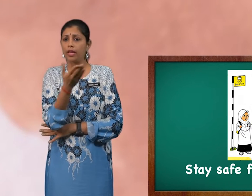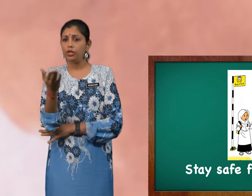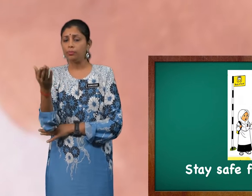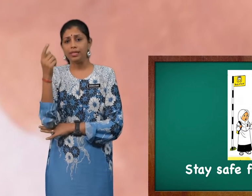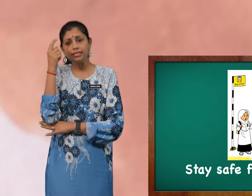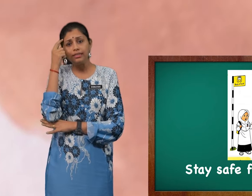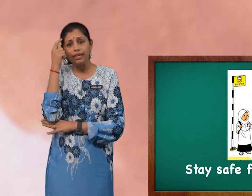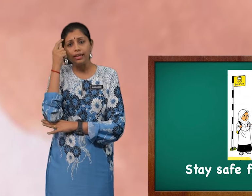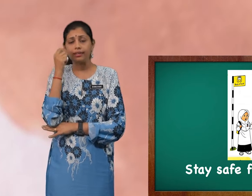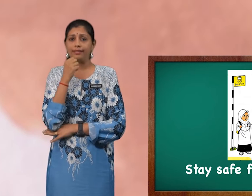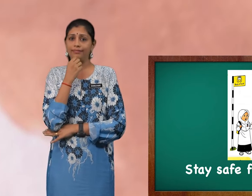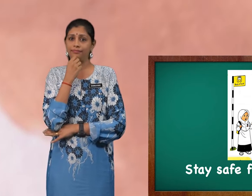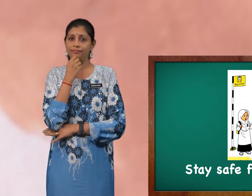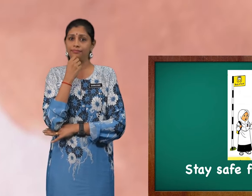You please think.